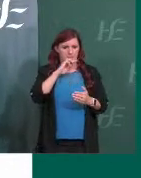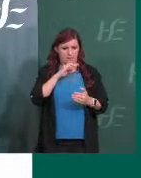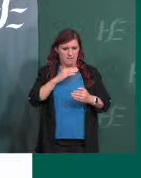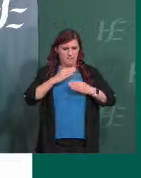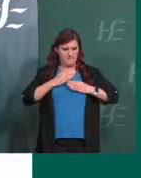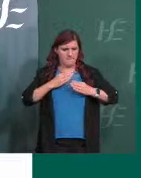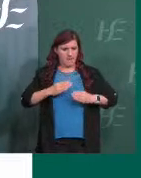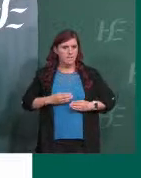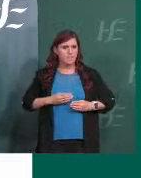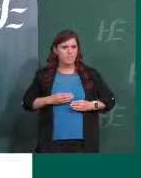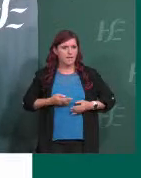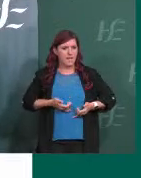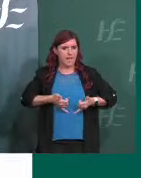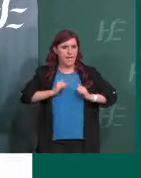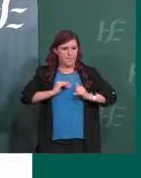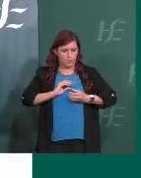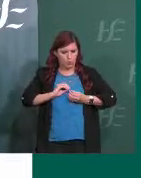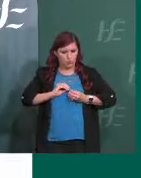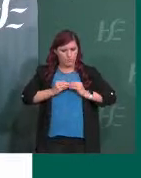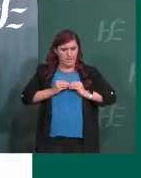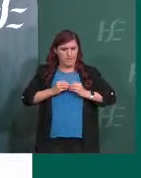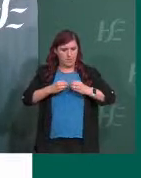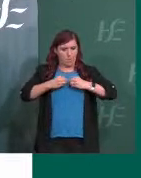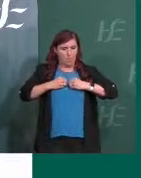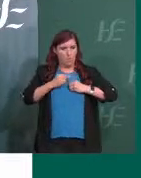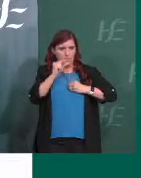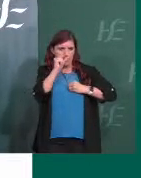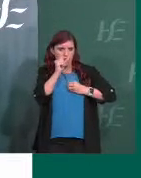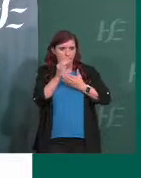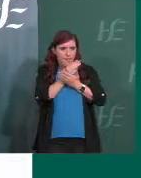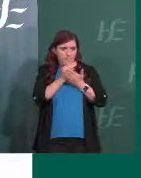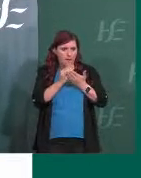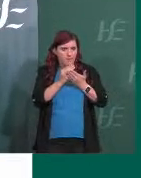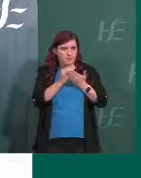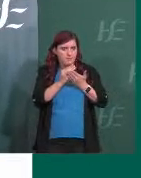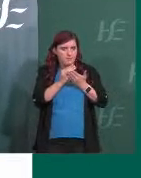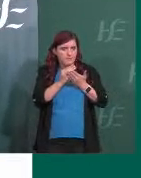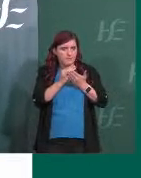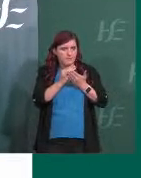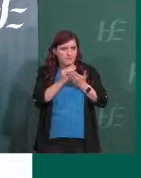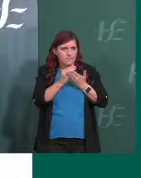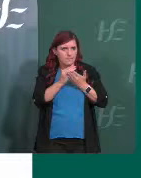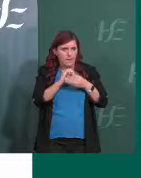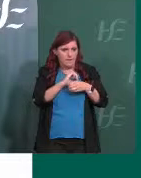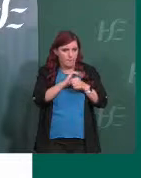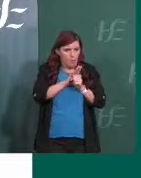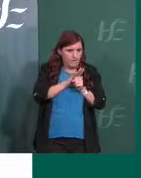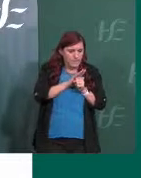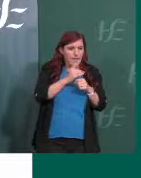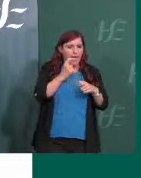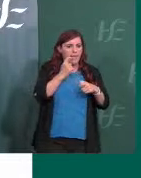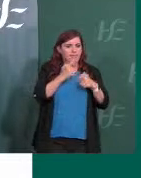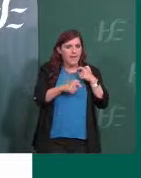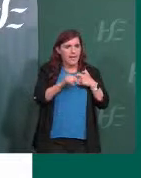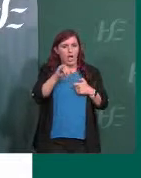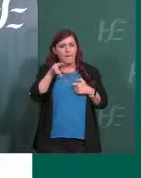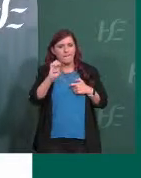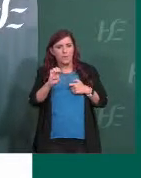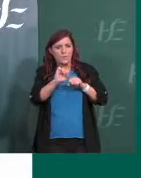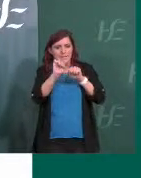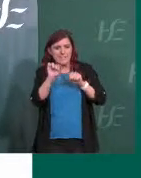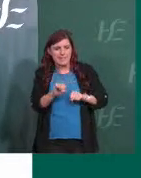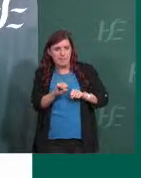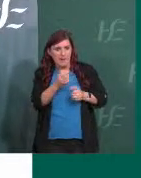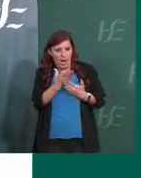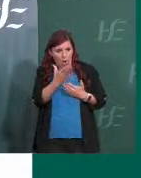a chance to make a little piece of the virus for the immune system to practice on. It takes a little time for the immune system to do its training